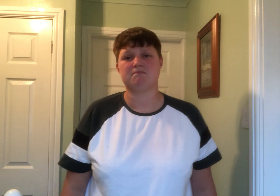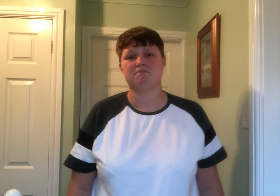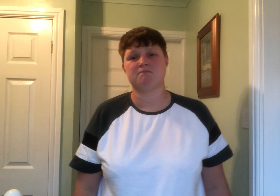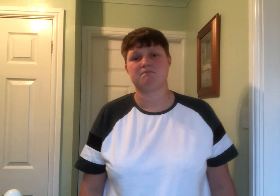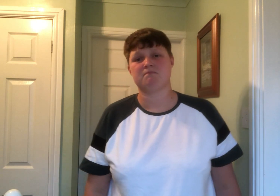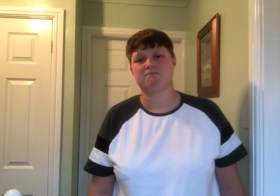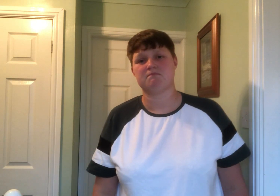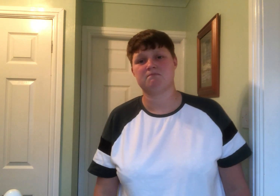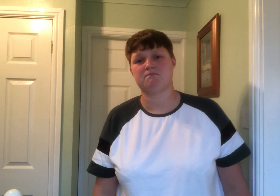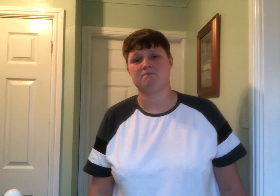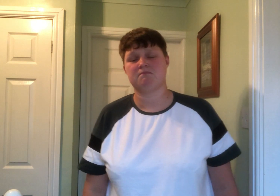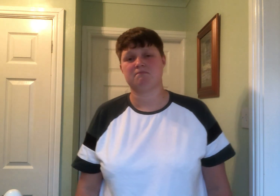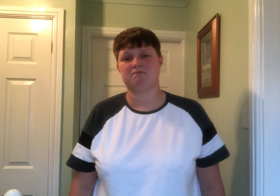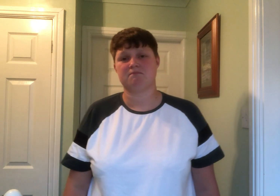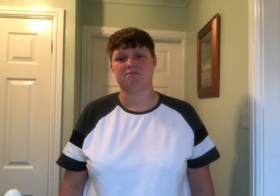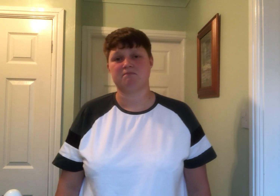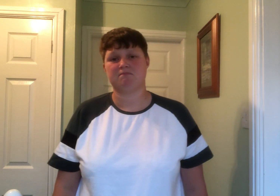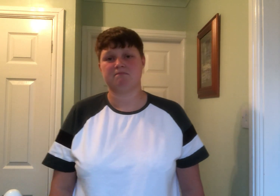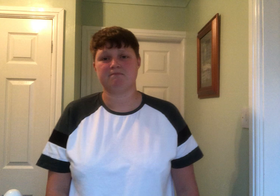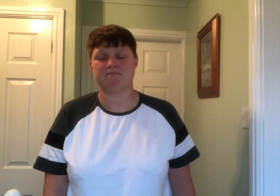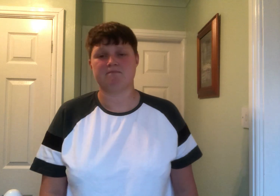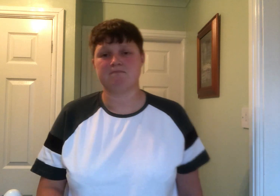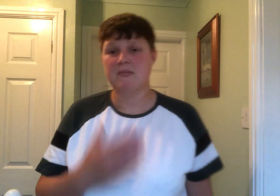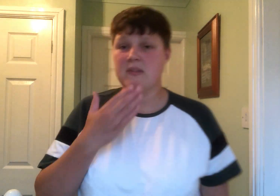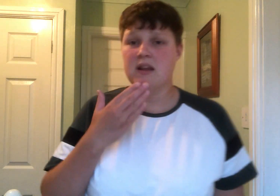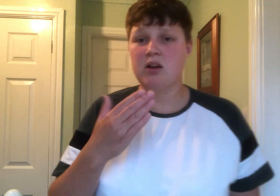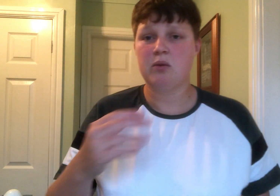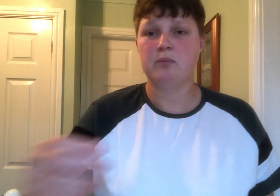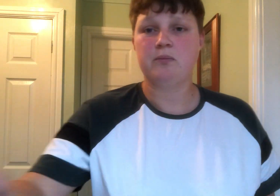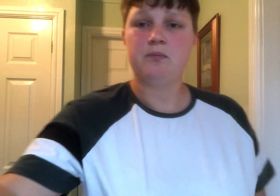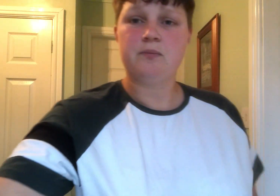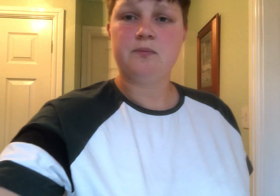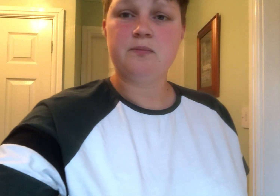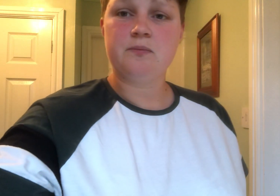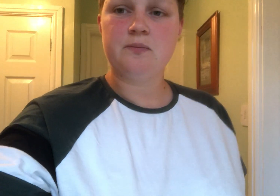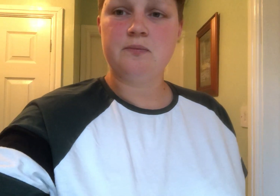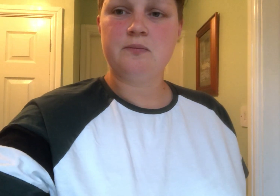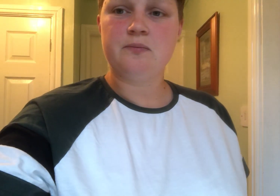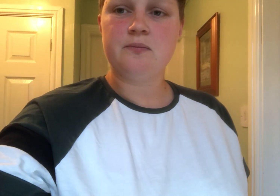again you.